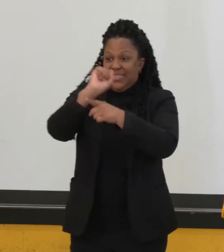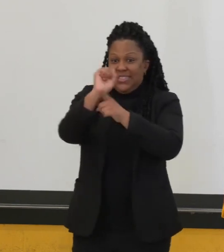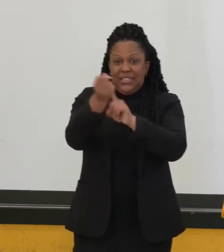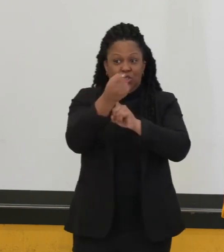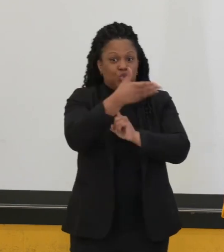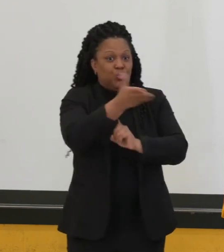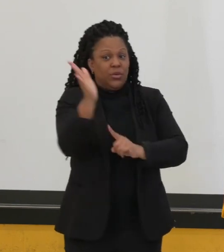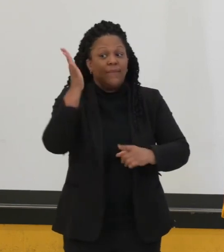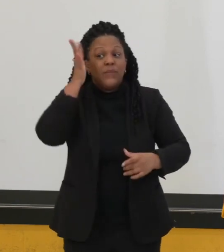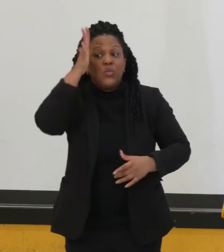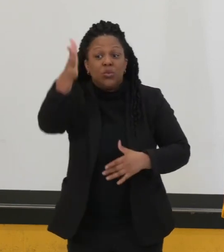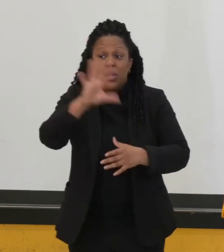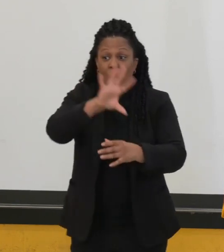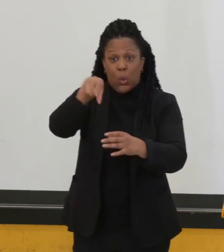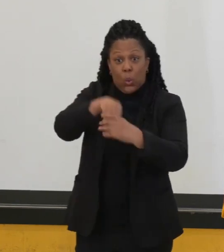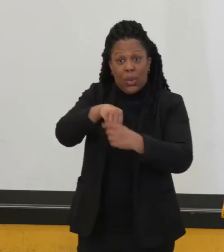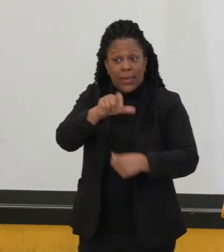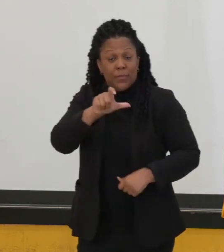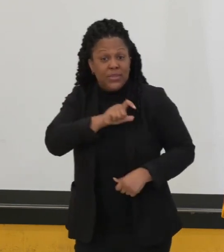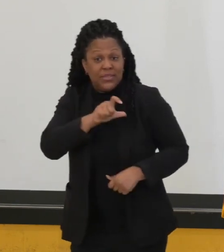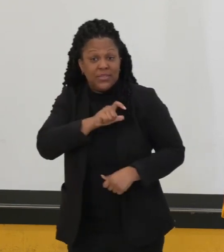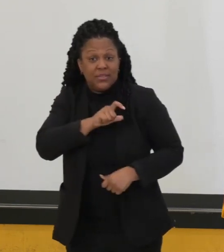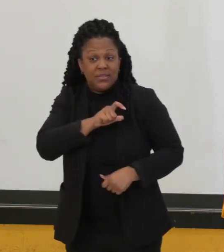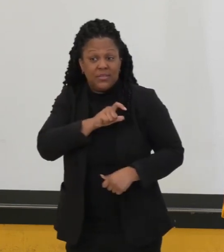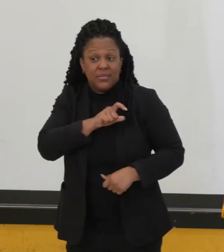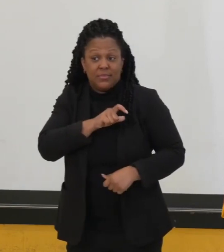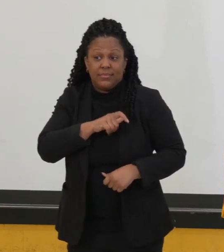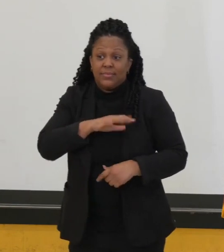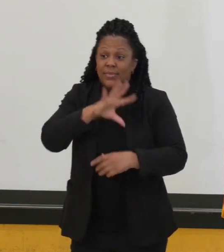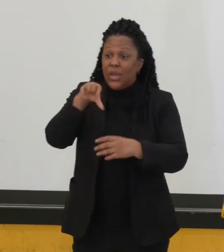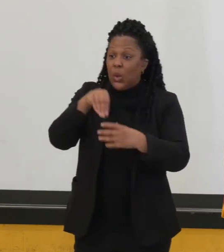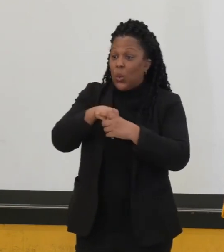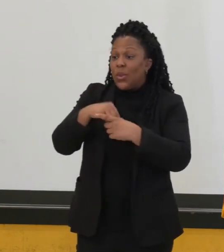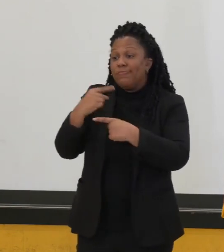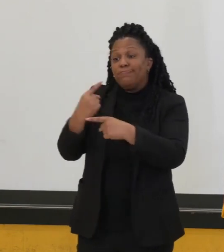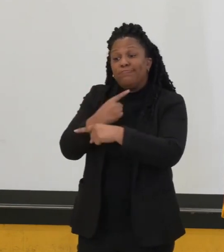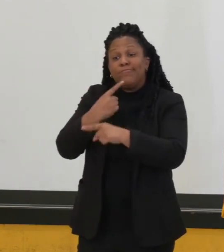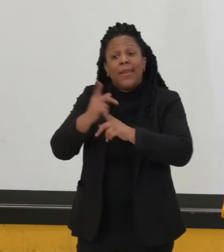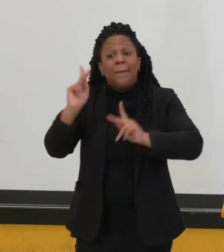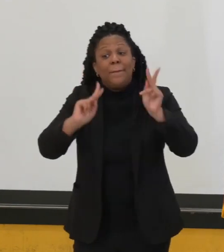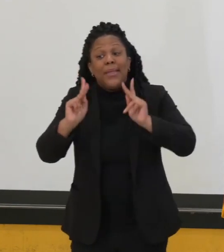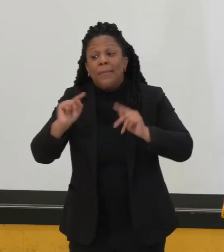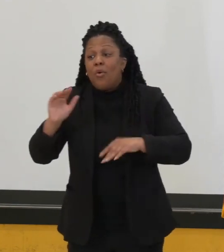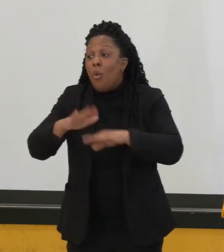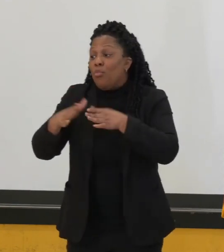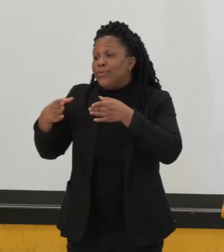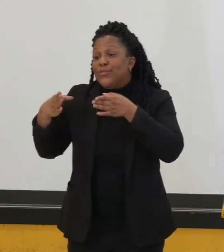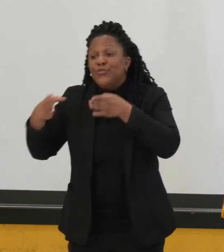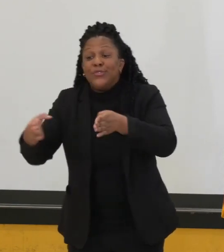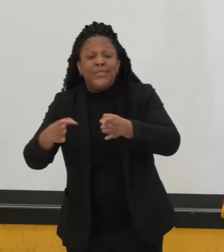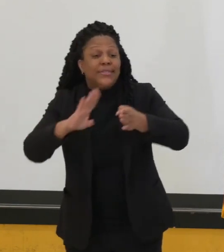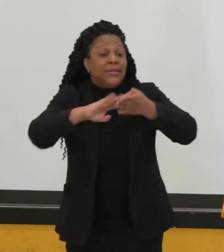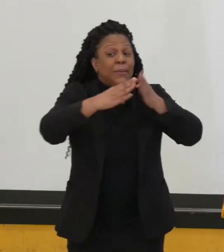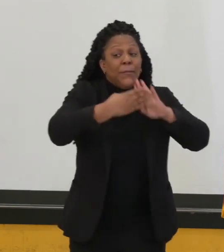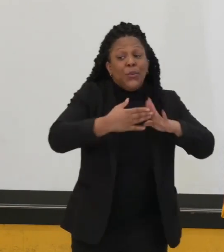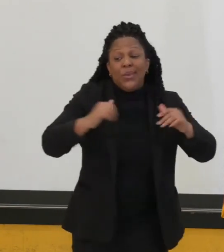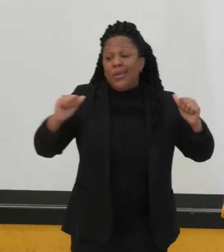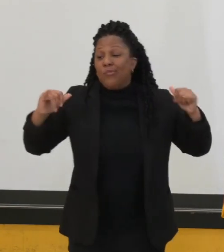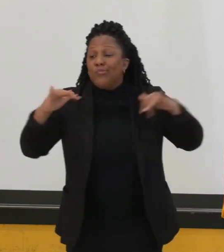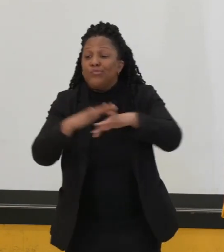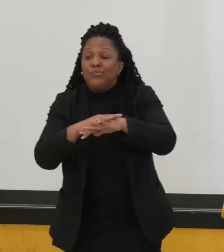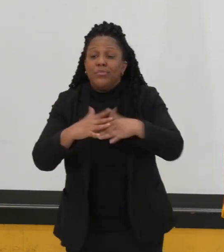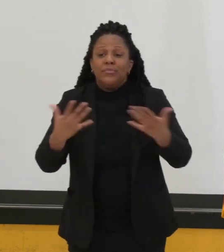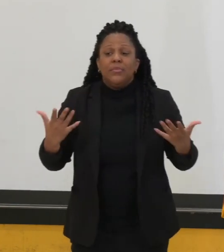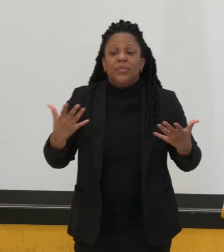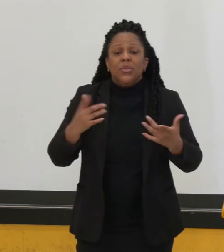including officers, and including people who would take to the streets to exploit the death of George Floyd,